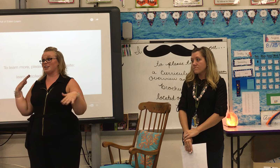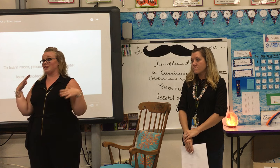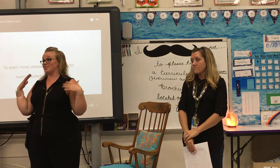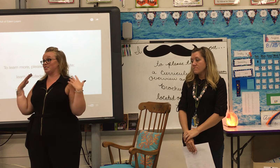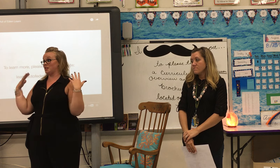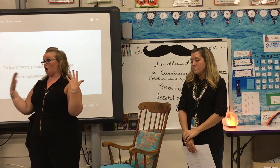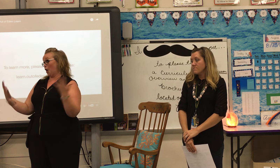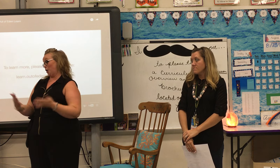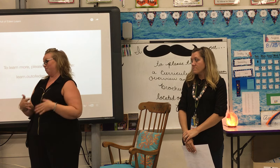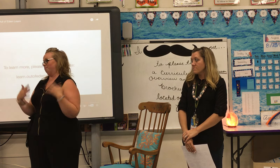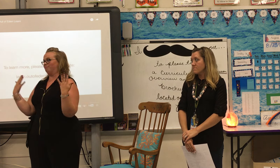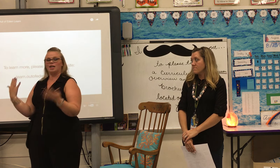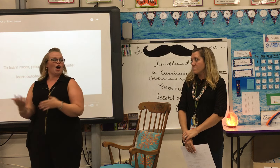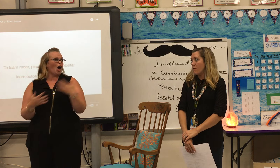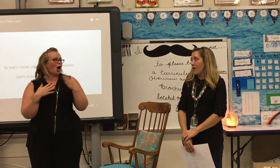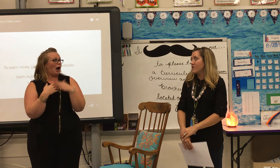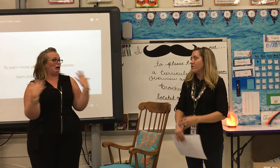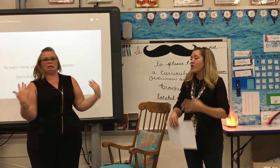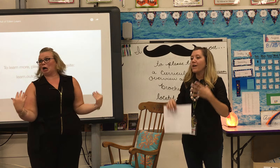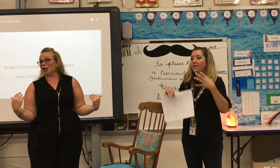so that is our...